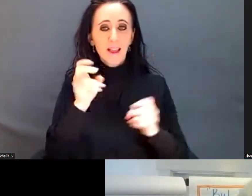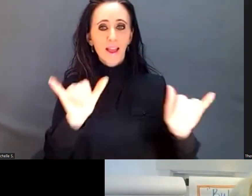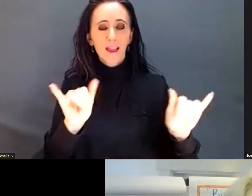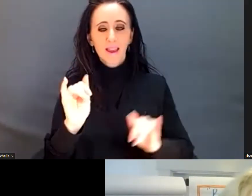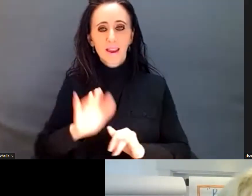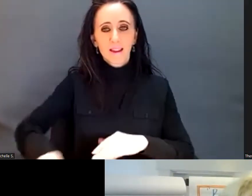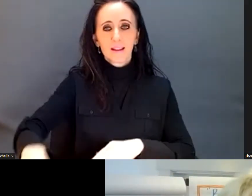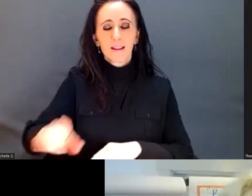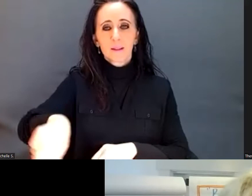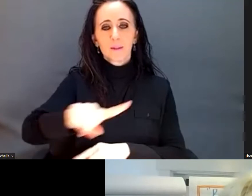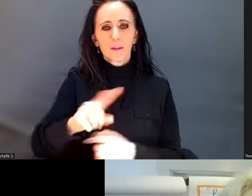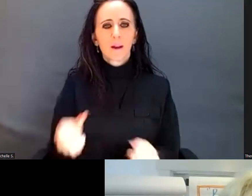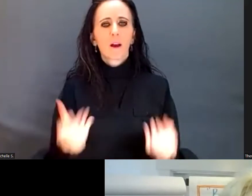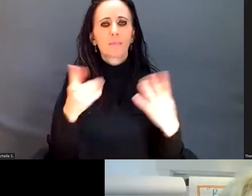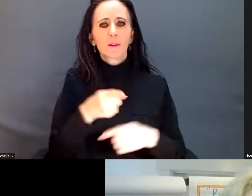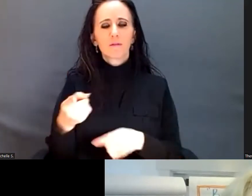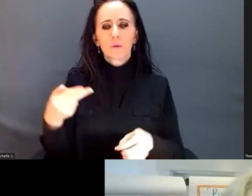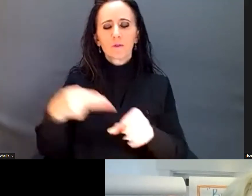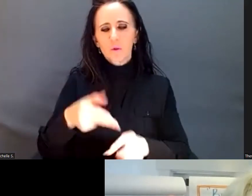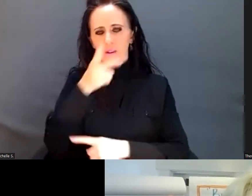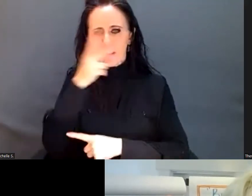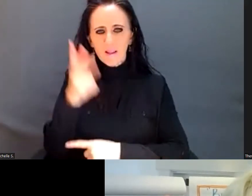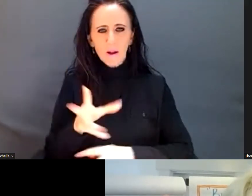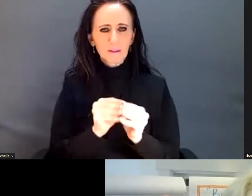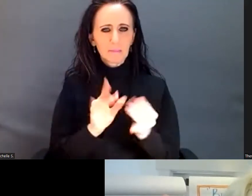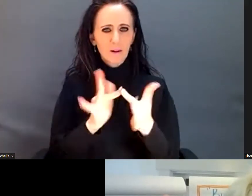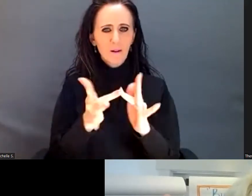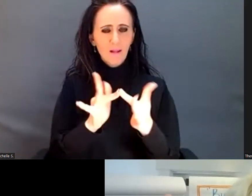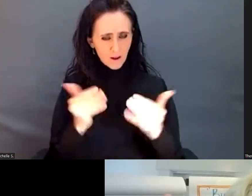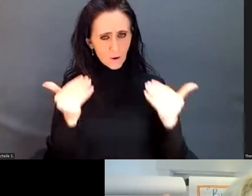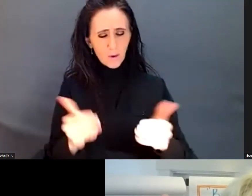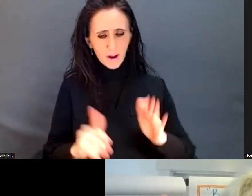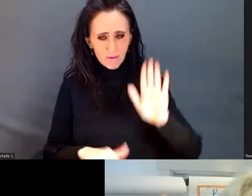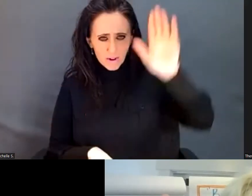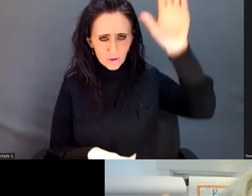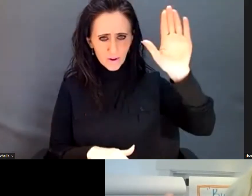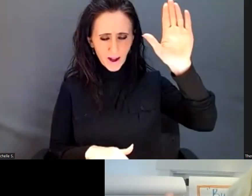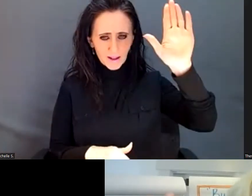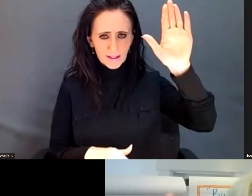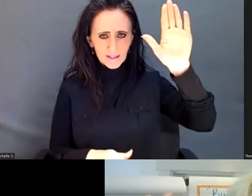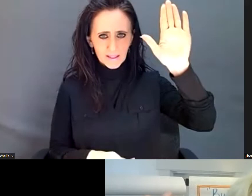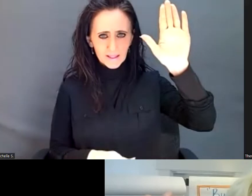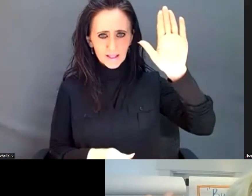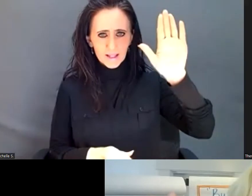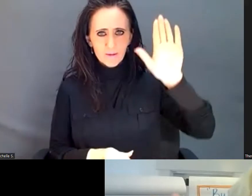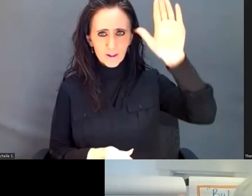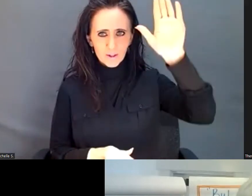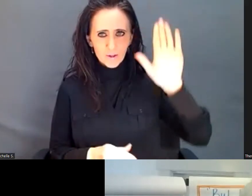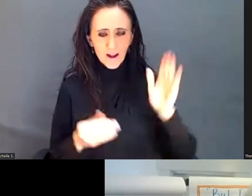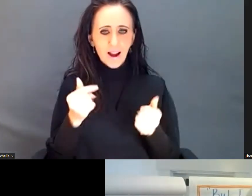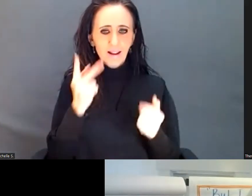been to a lousy meeting online? Let's see your hands. Go ahead, raise them up. I go raise them up. Let me see.